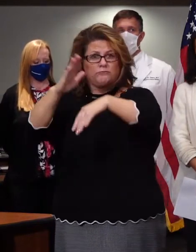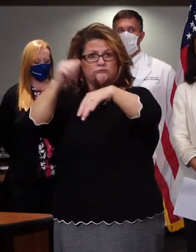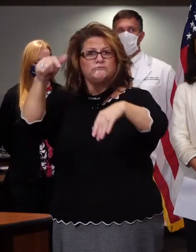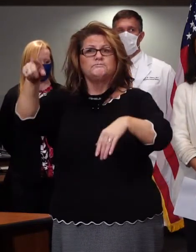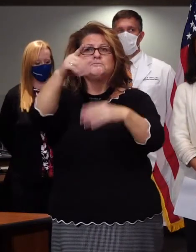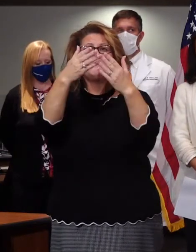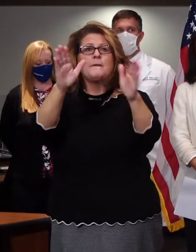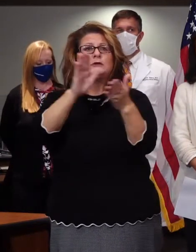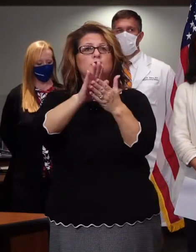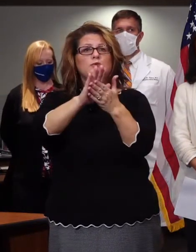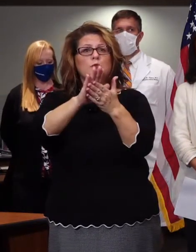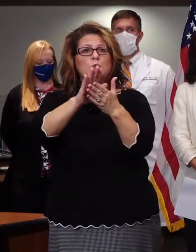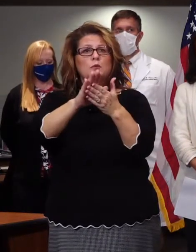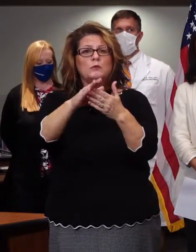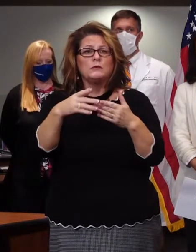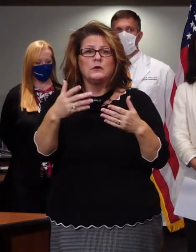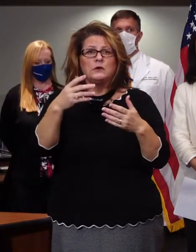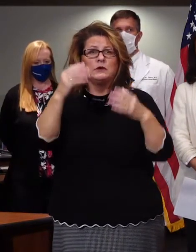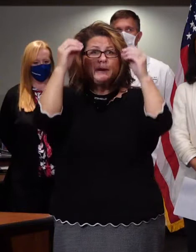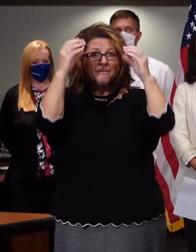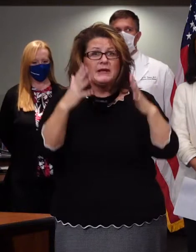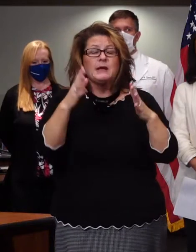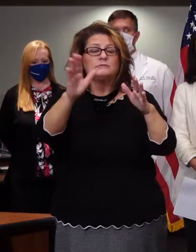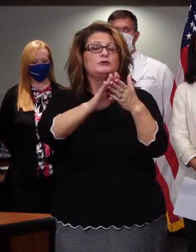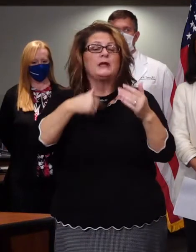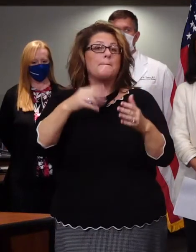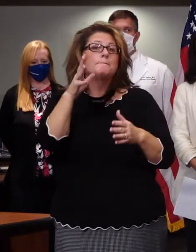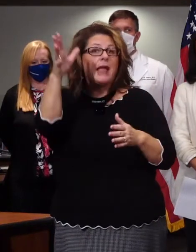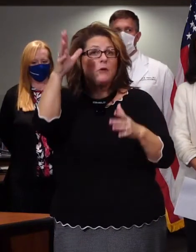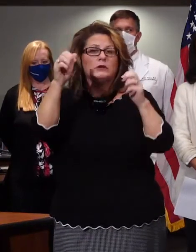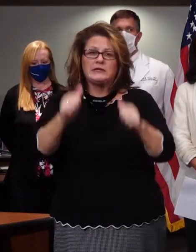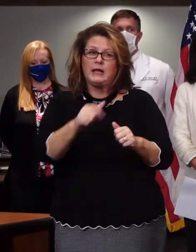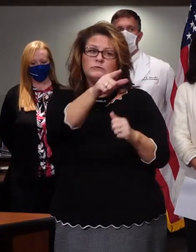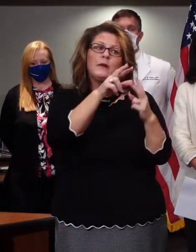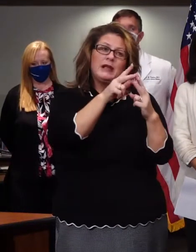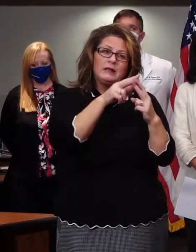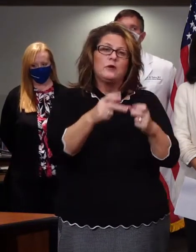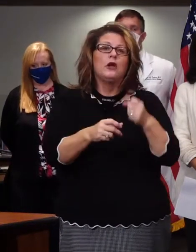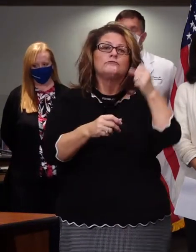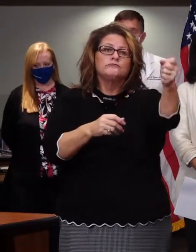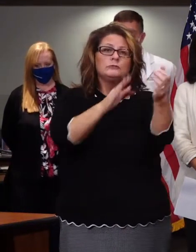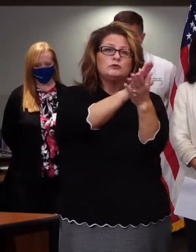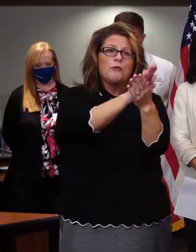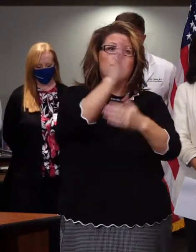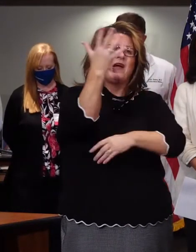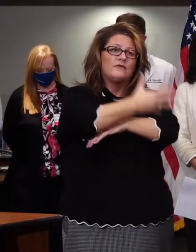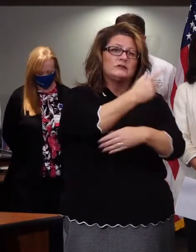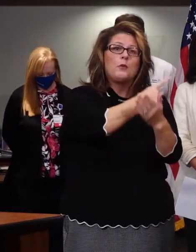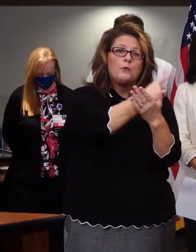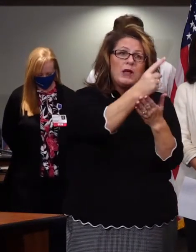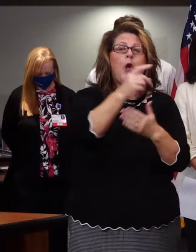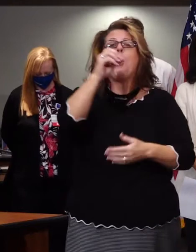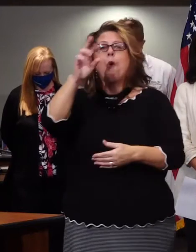give parents the option to send their children back to school in person 5 days a week, or the option to